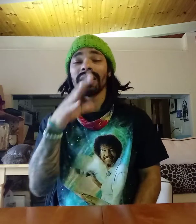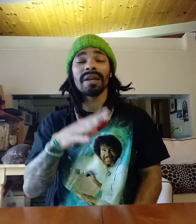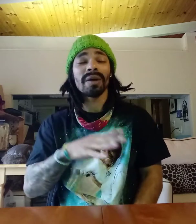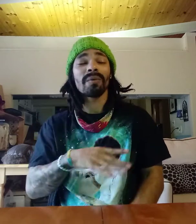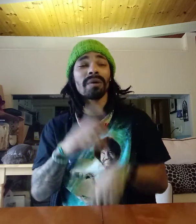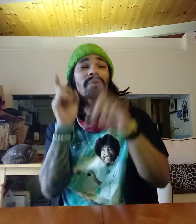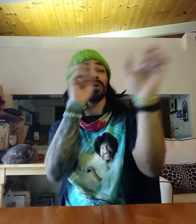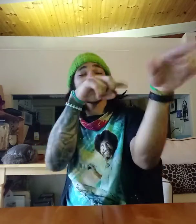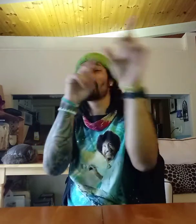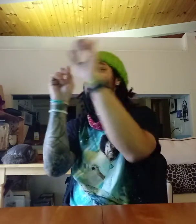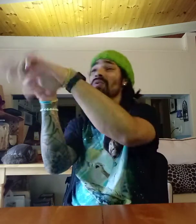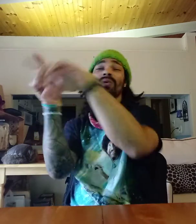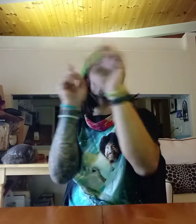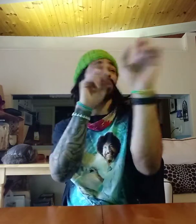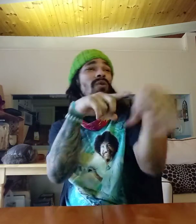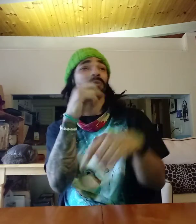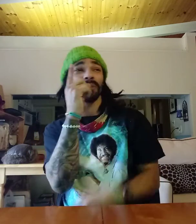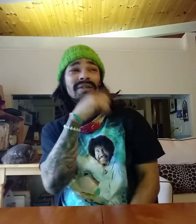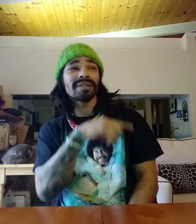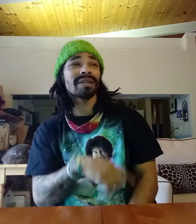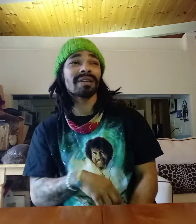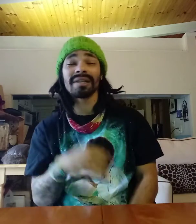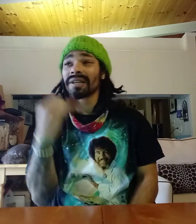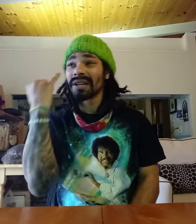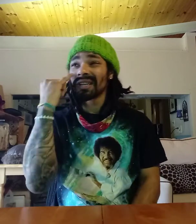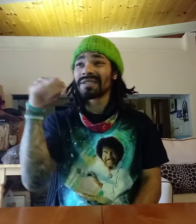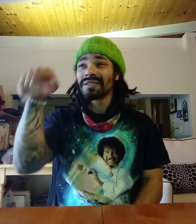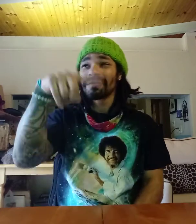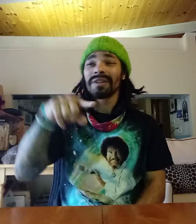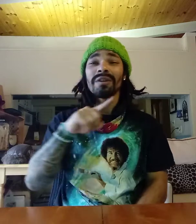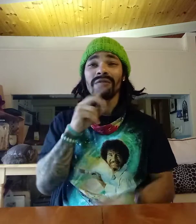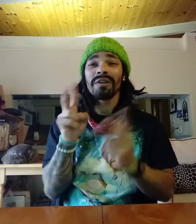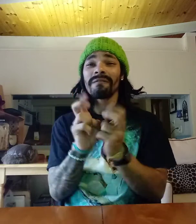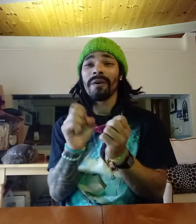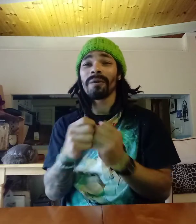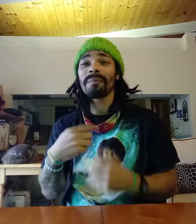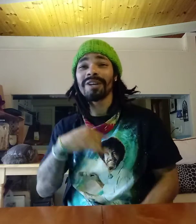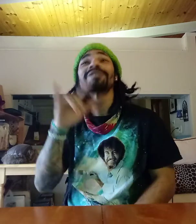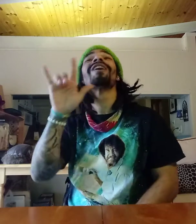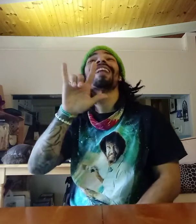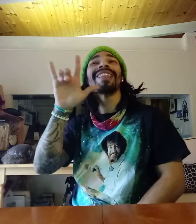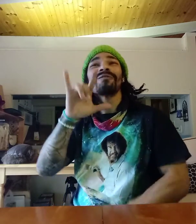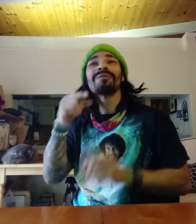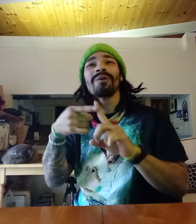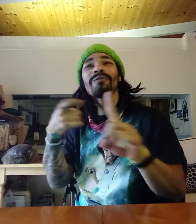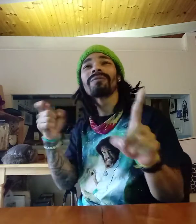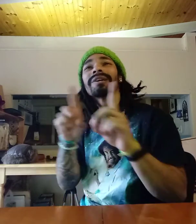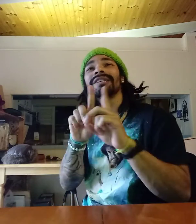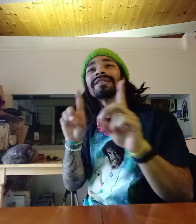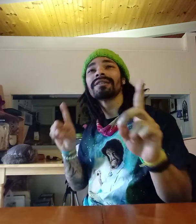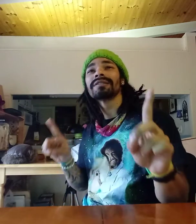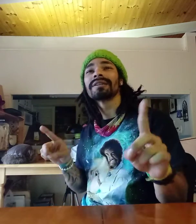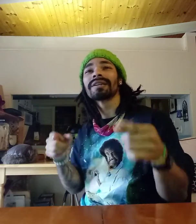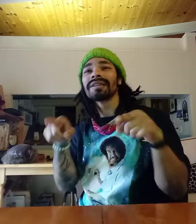you women who go around pretending as if they really fall with me. So I love them all from a distance. Cause the